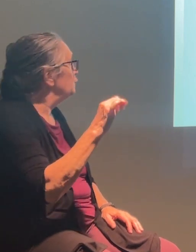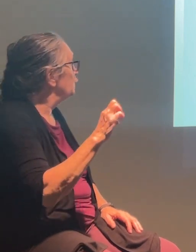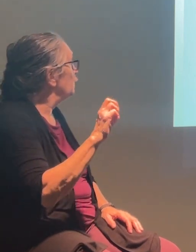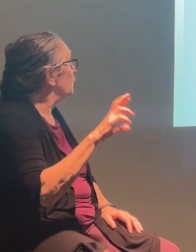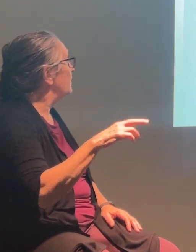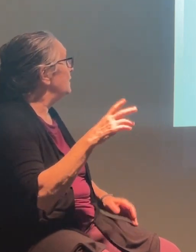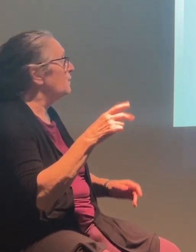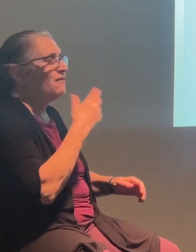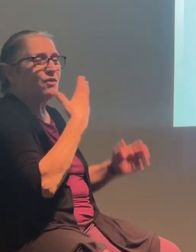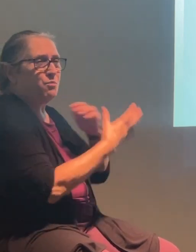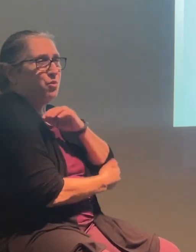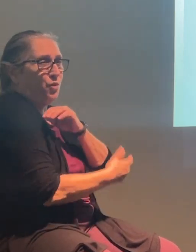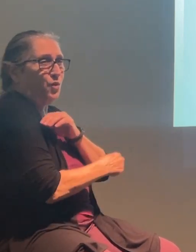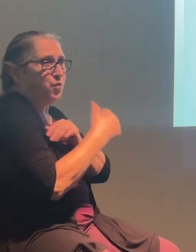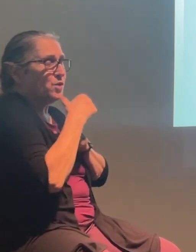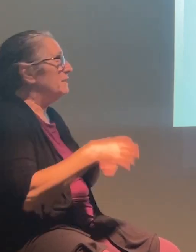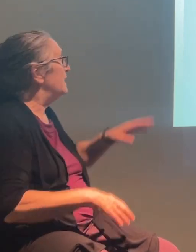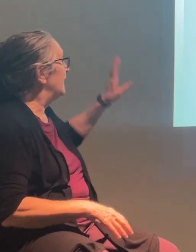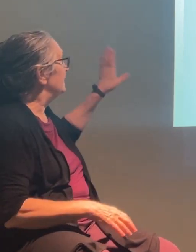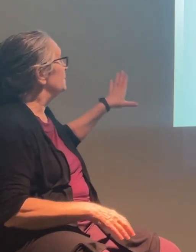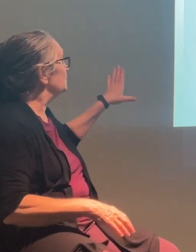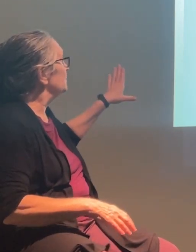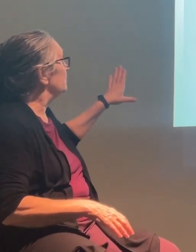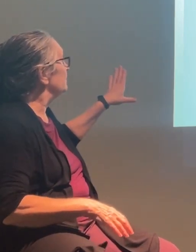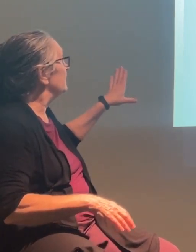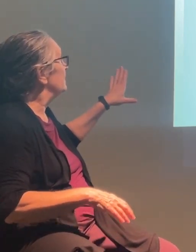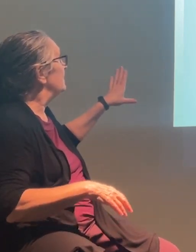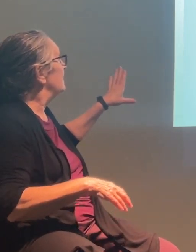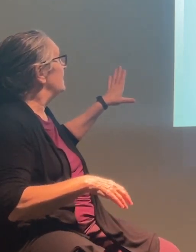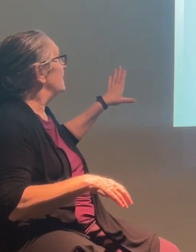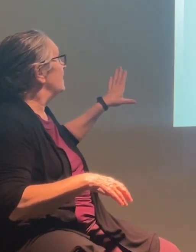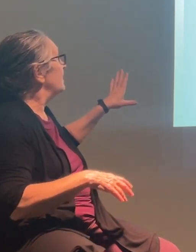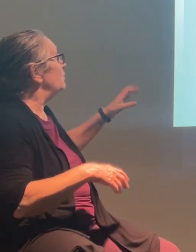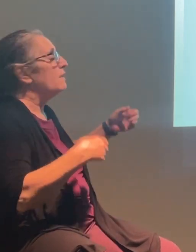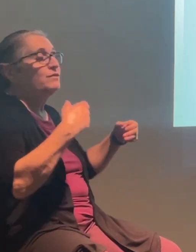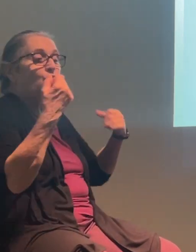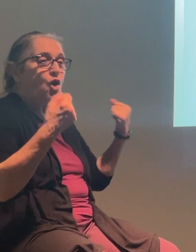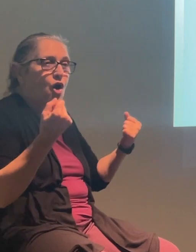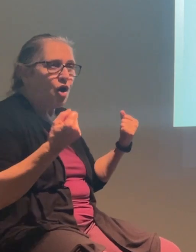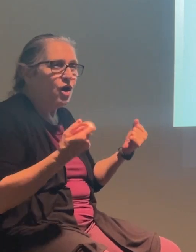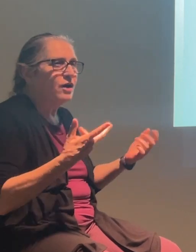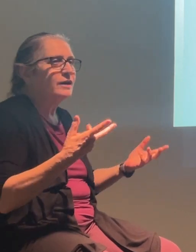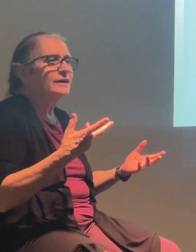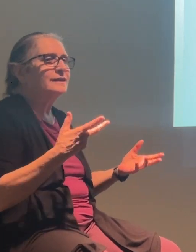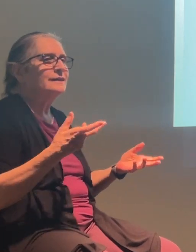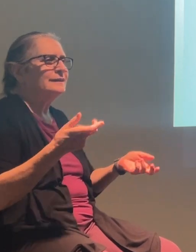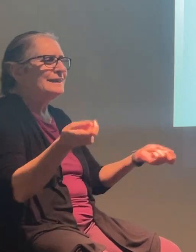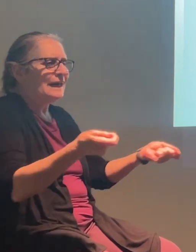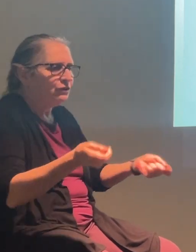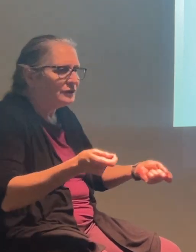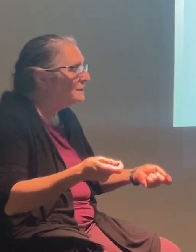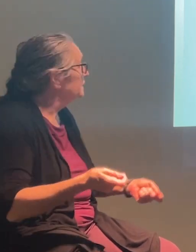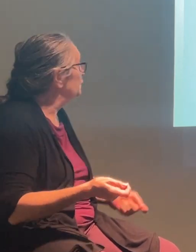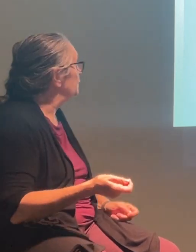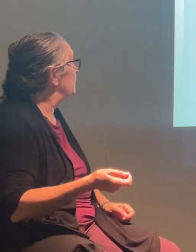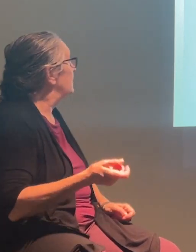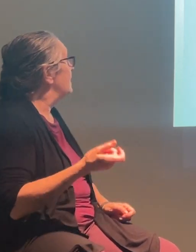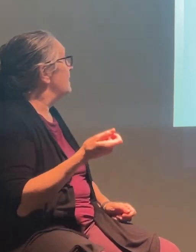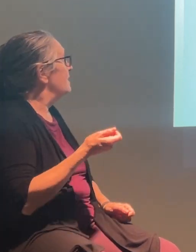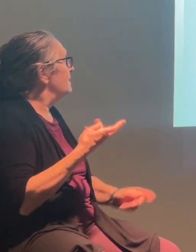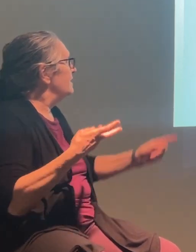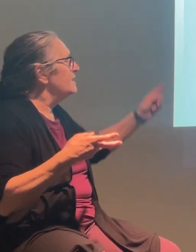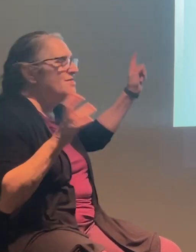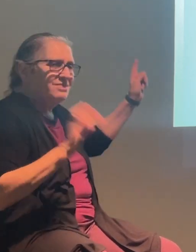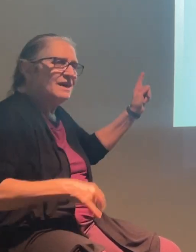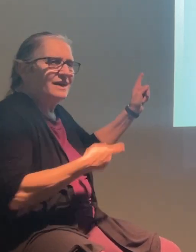average person. And you have a car, and then you have also the carriage with the horses. So you could see there's a little bit of everything. That, in essence, is a